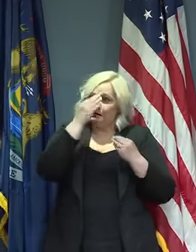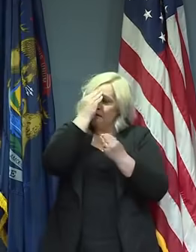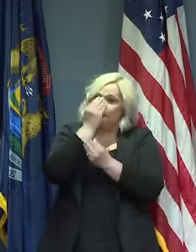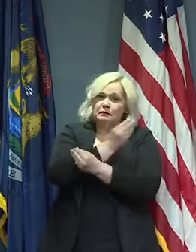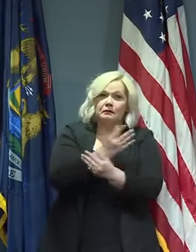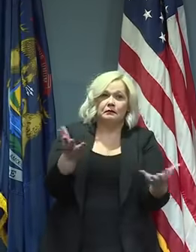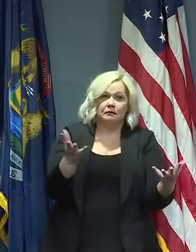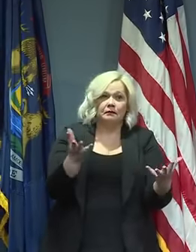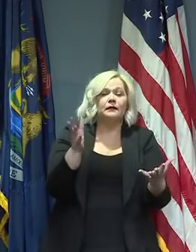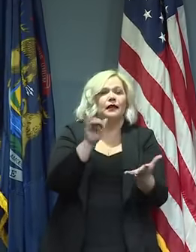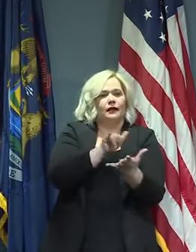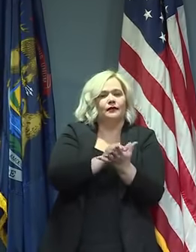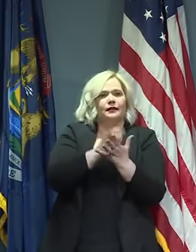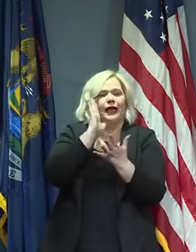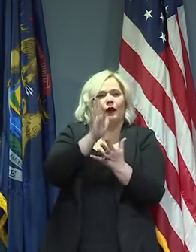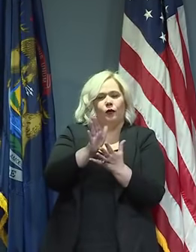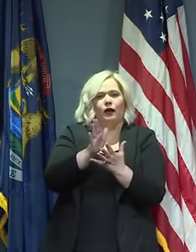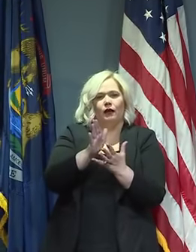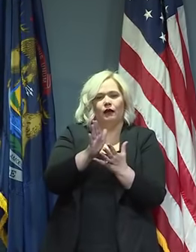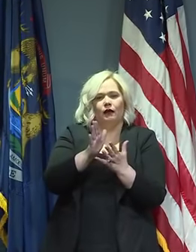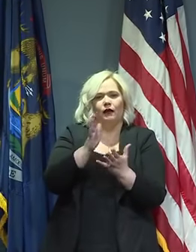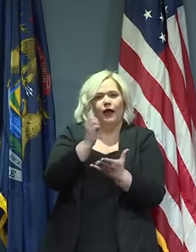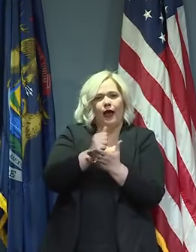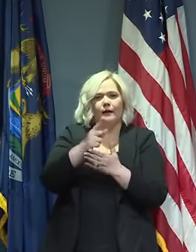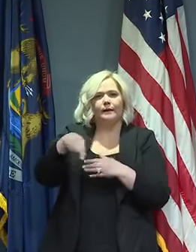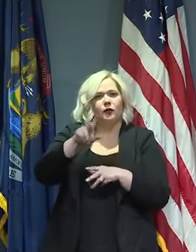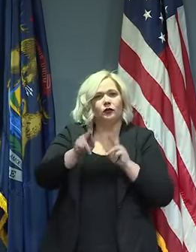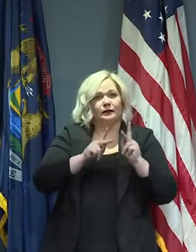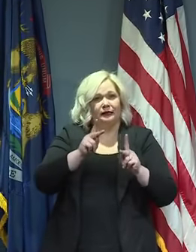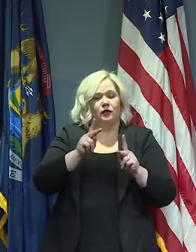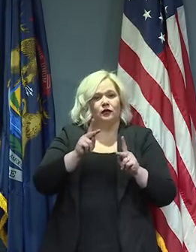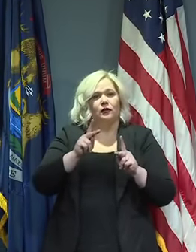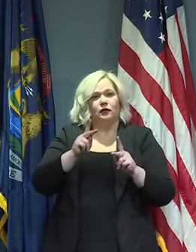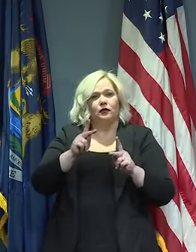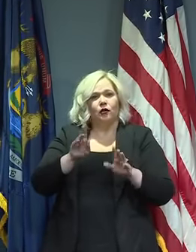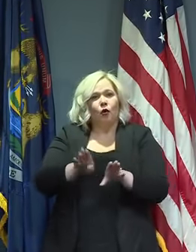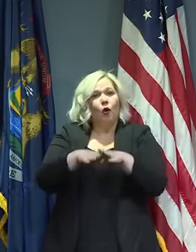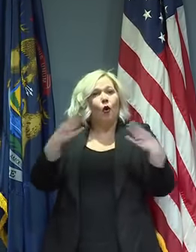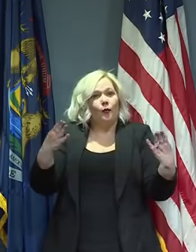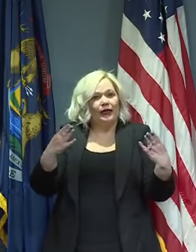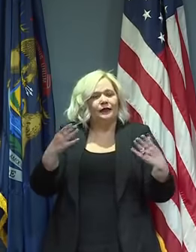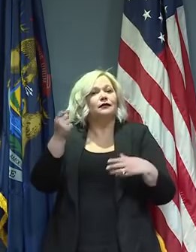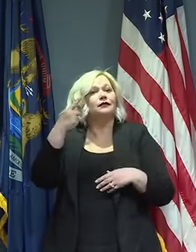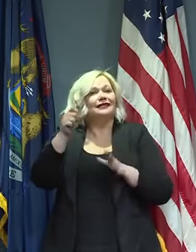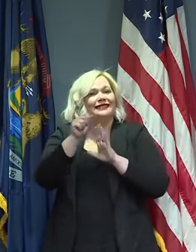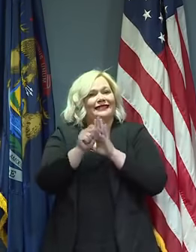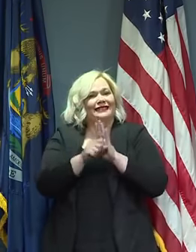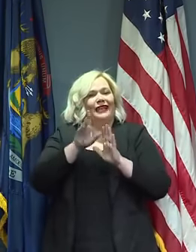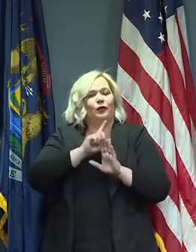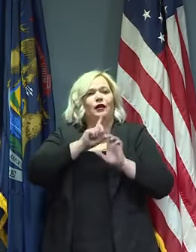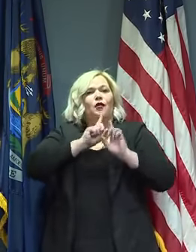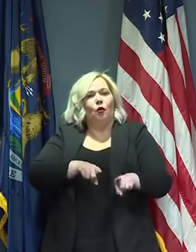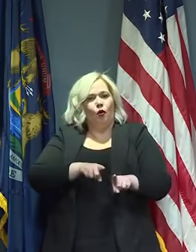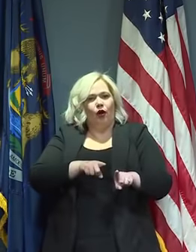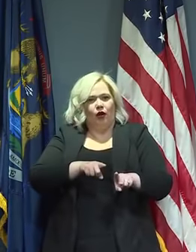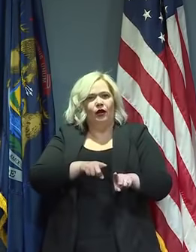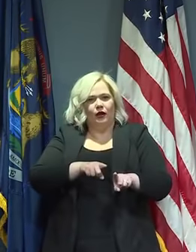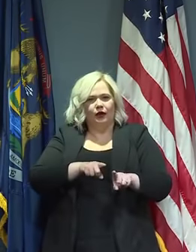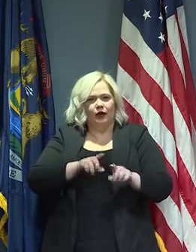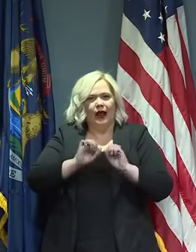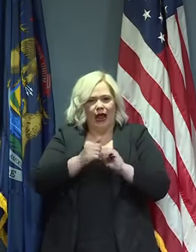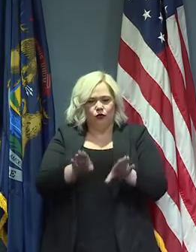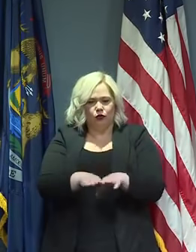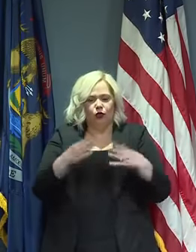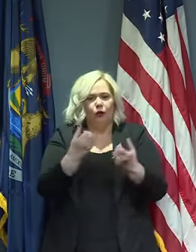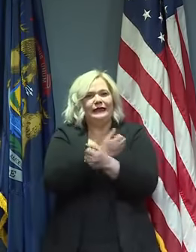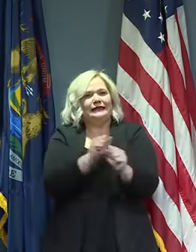the basis for directives that will be issued by the state, which will define the rules of the road, so to speak,